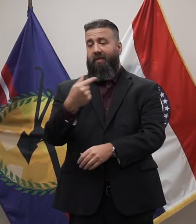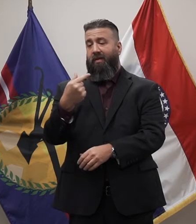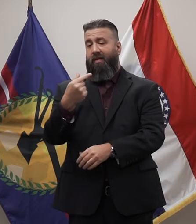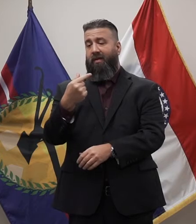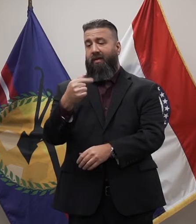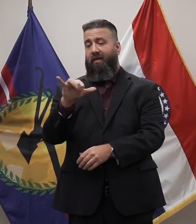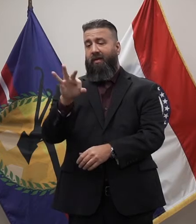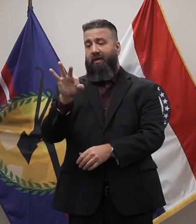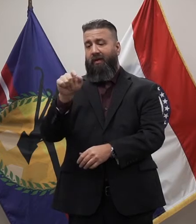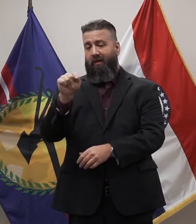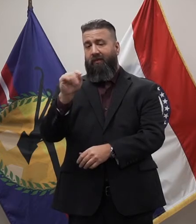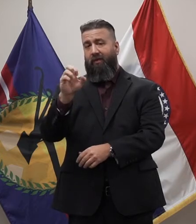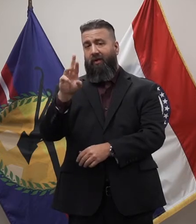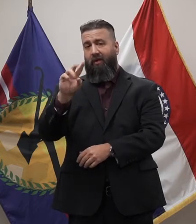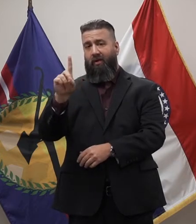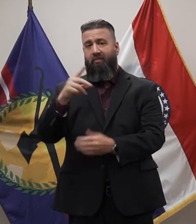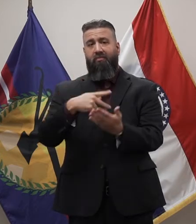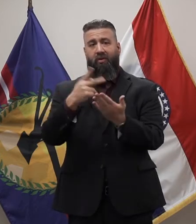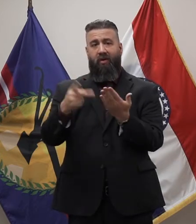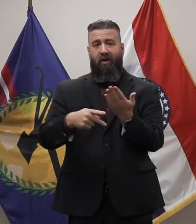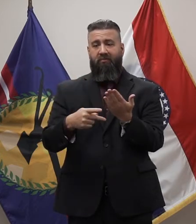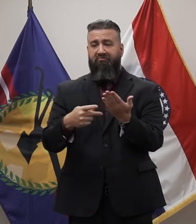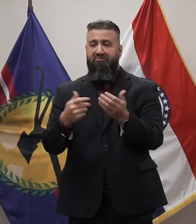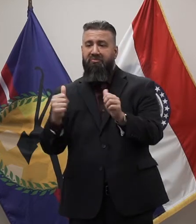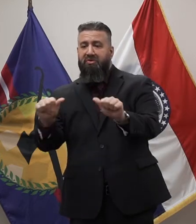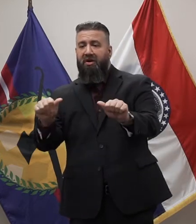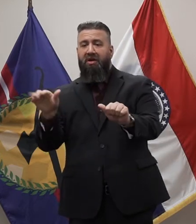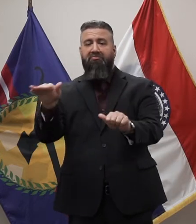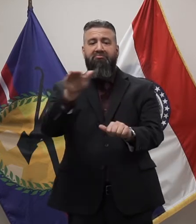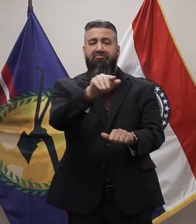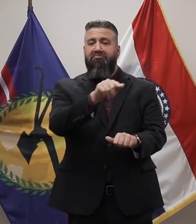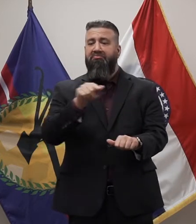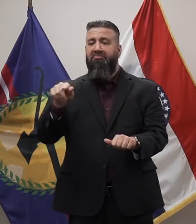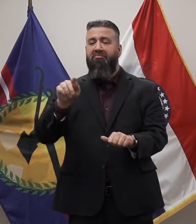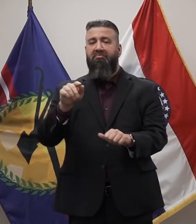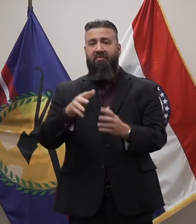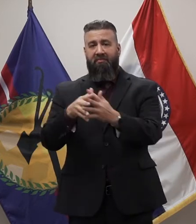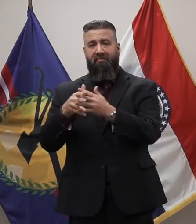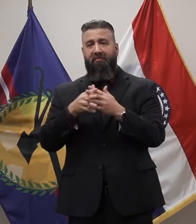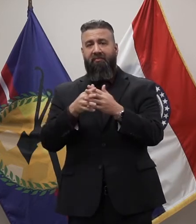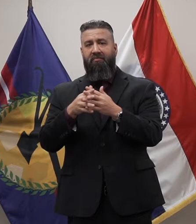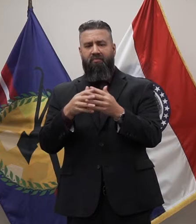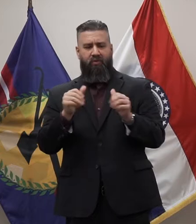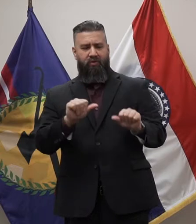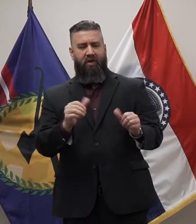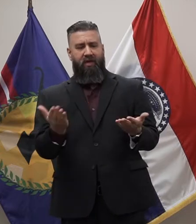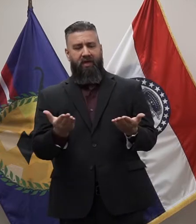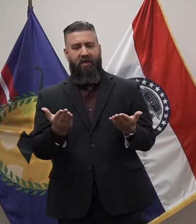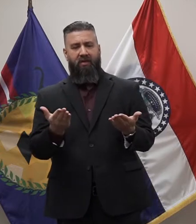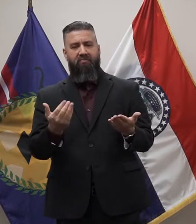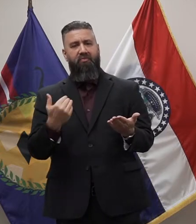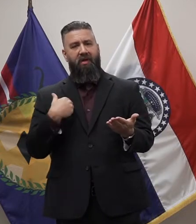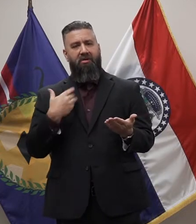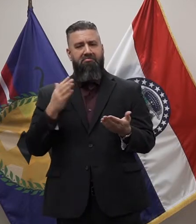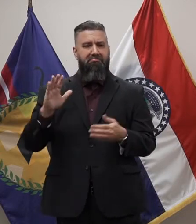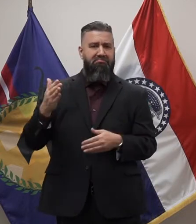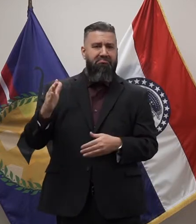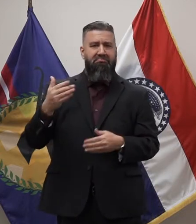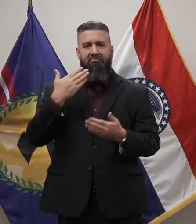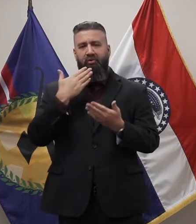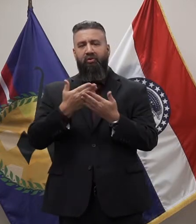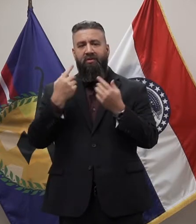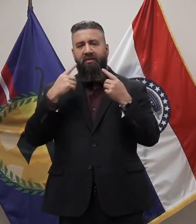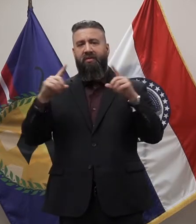has been piloted across the country. We've tried it here in St. Louis. We've had some modest success with